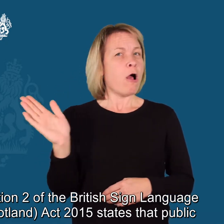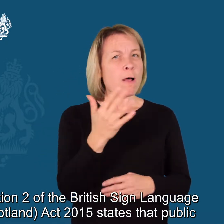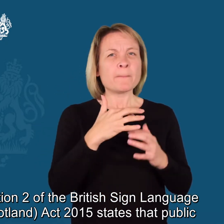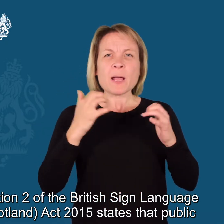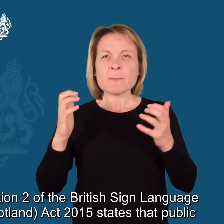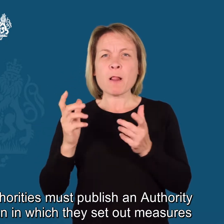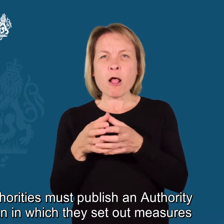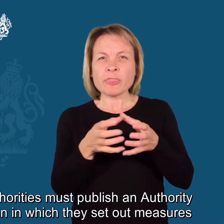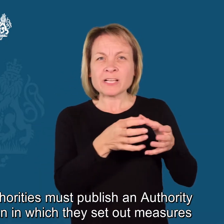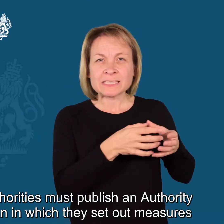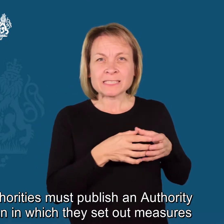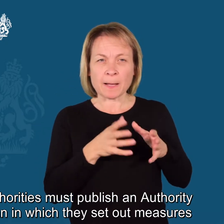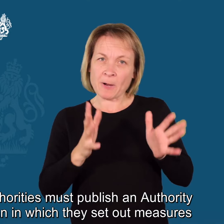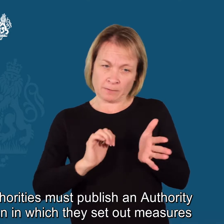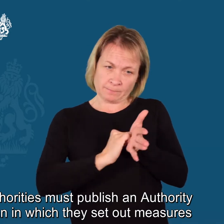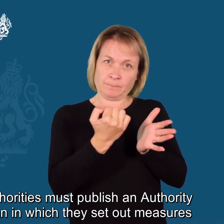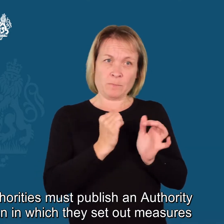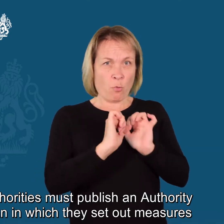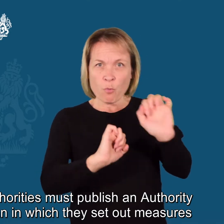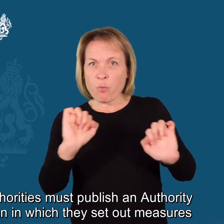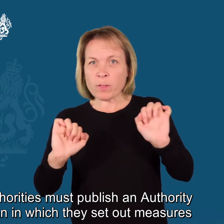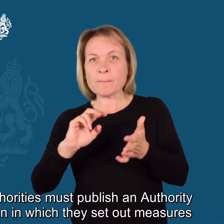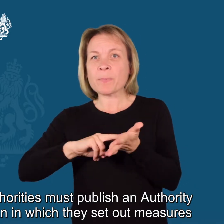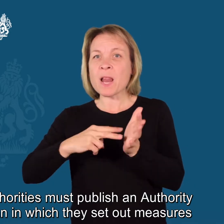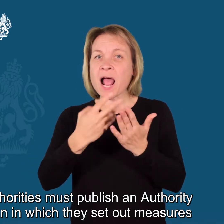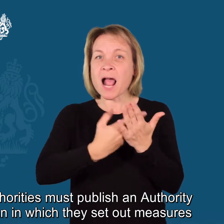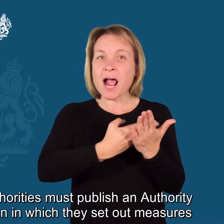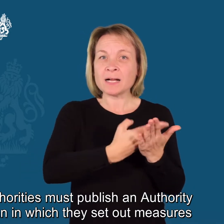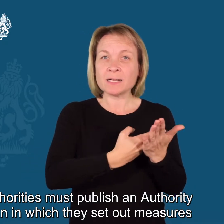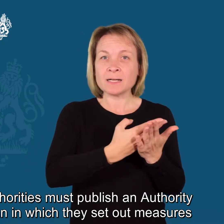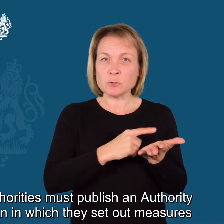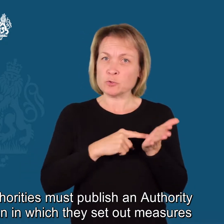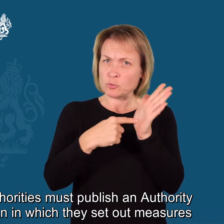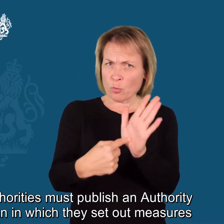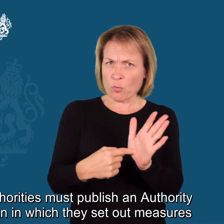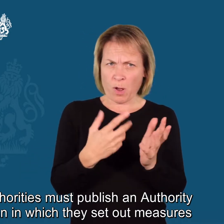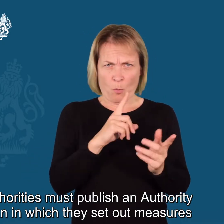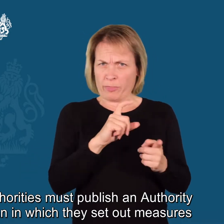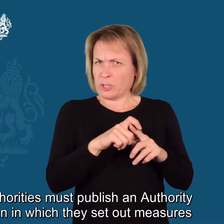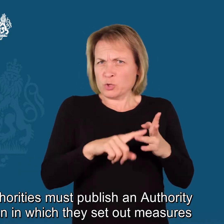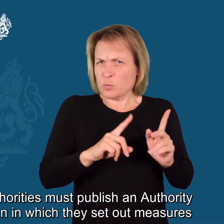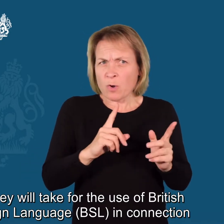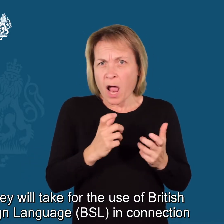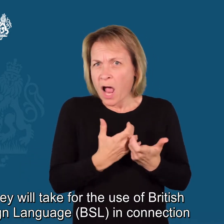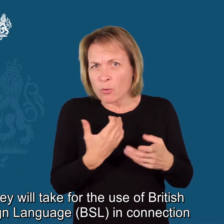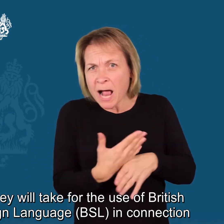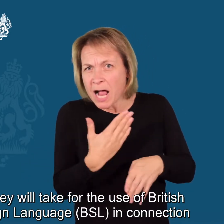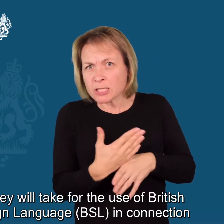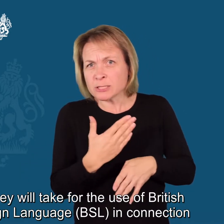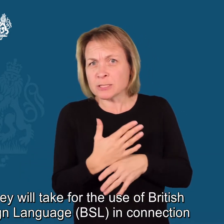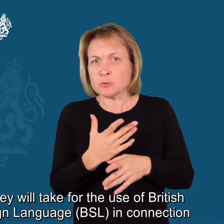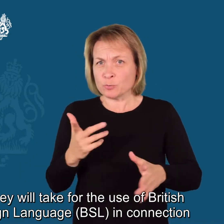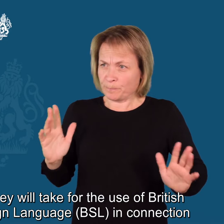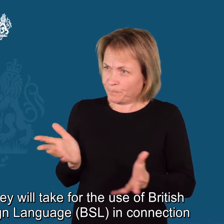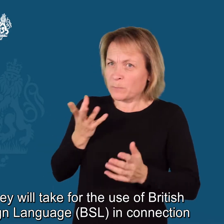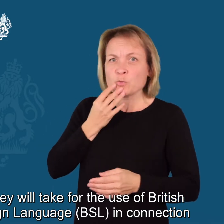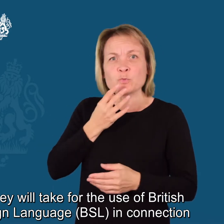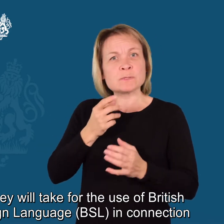authority plan in which they set out measures they will take for the use of British Sign Language, BSL, in connection with the exercise of